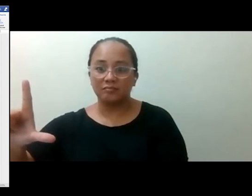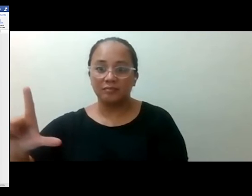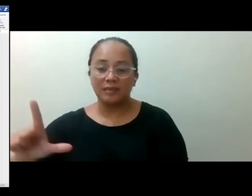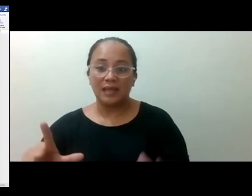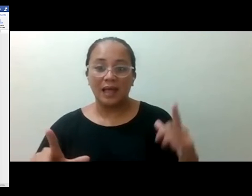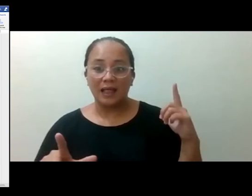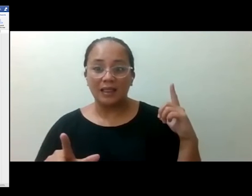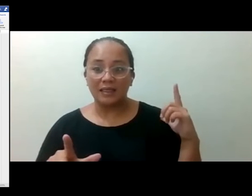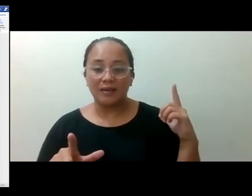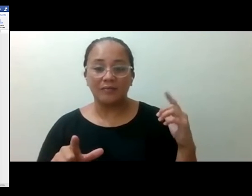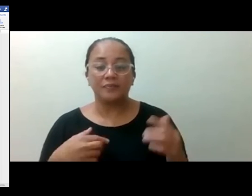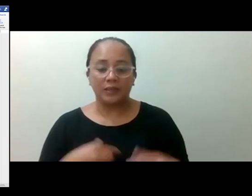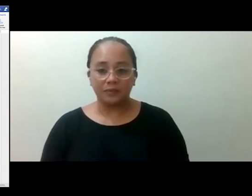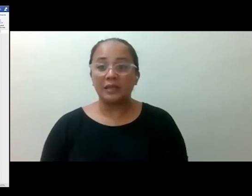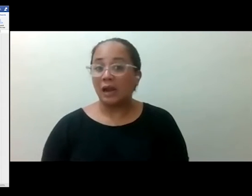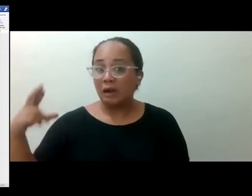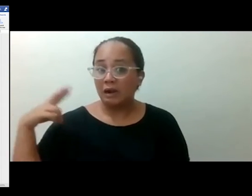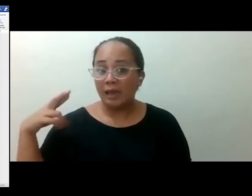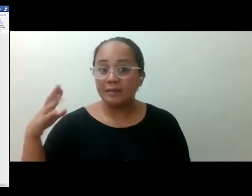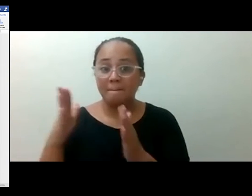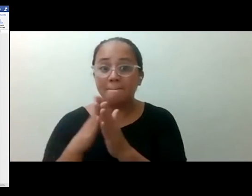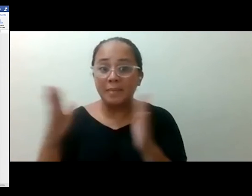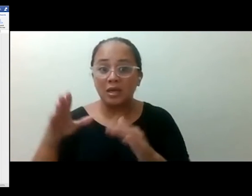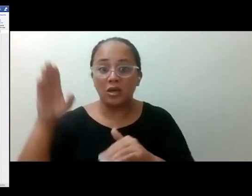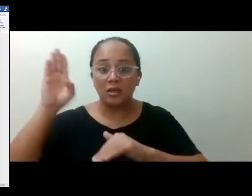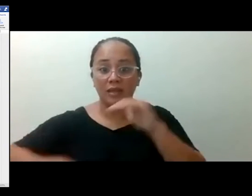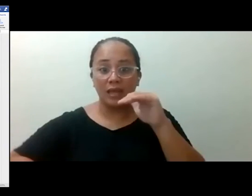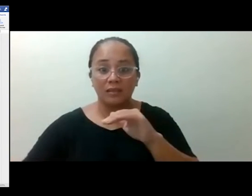And right is bigger than left, goes the opposite way.